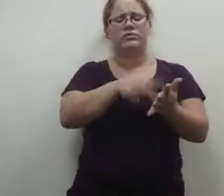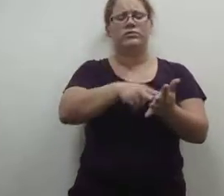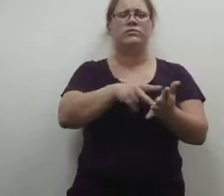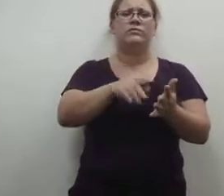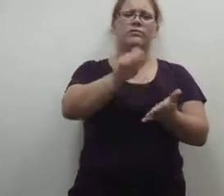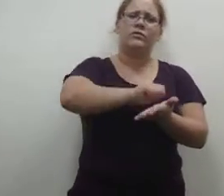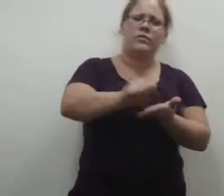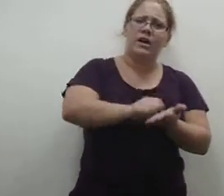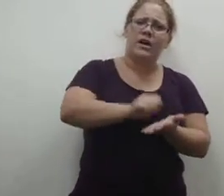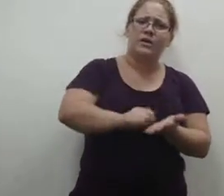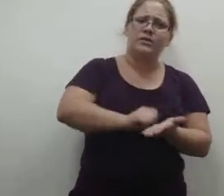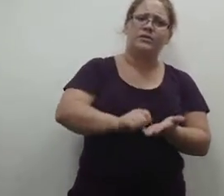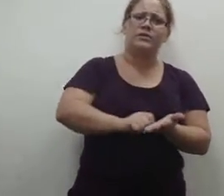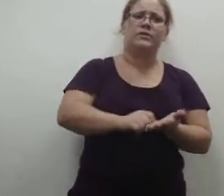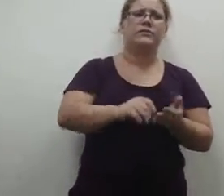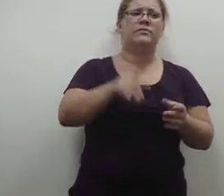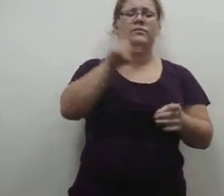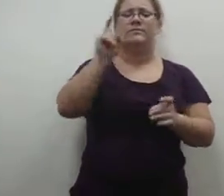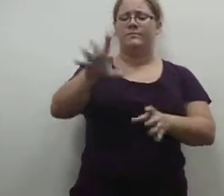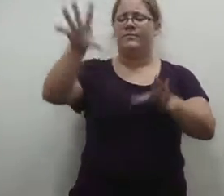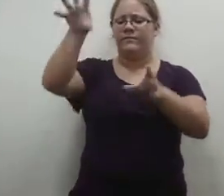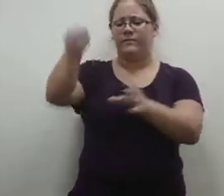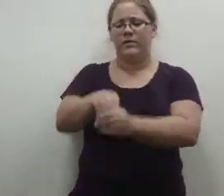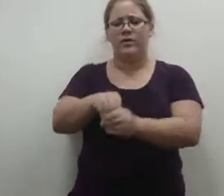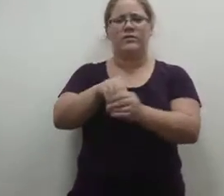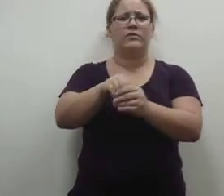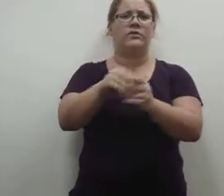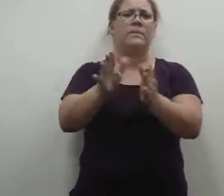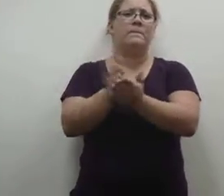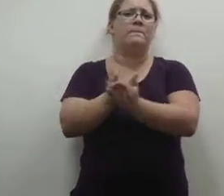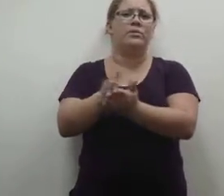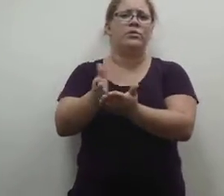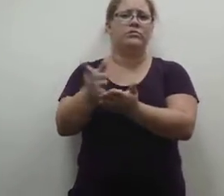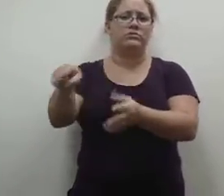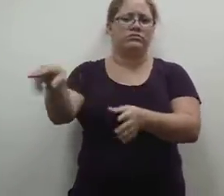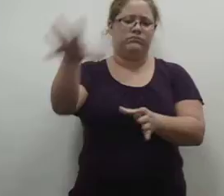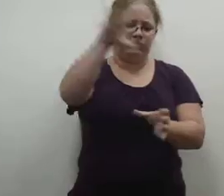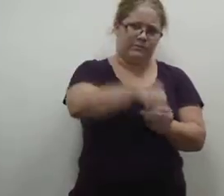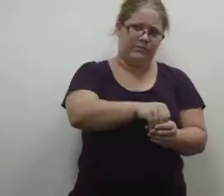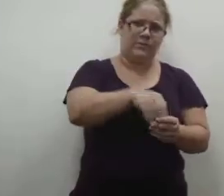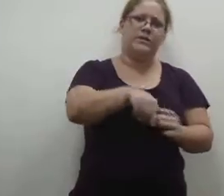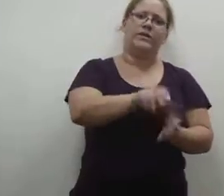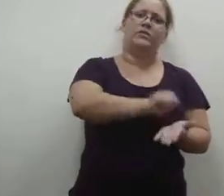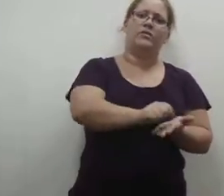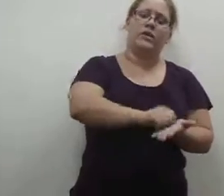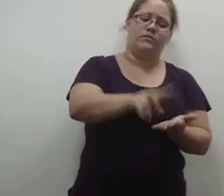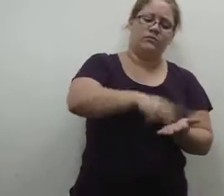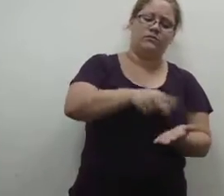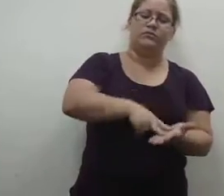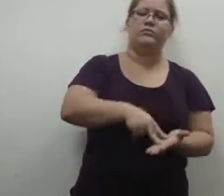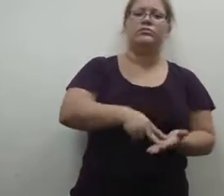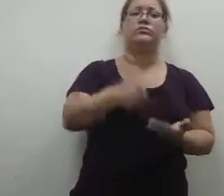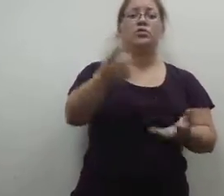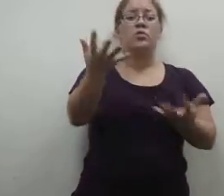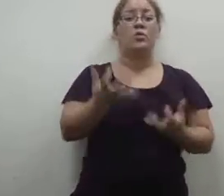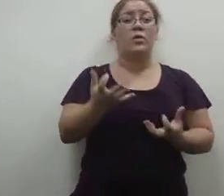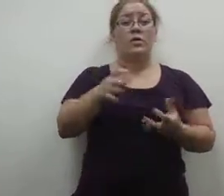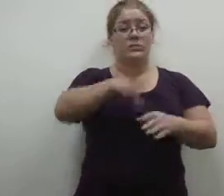think that's one thing that teachers often have a hard time with. You kind of want your students to write and you want your students to read, but you end